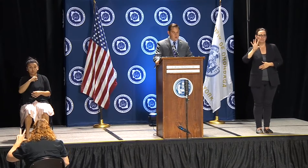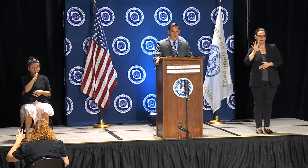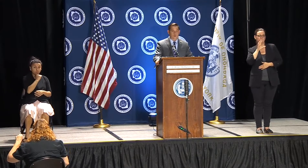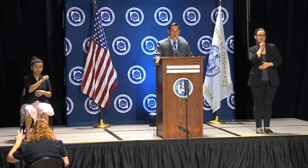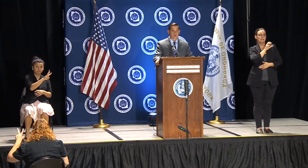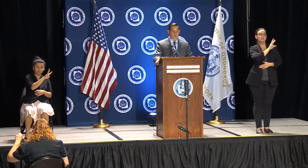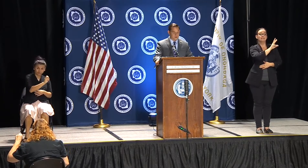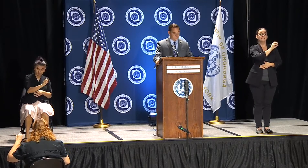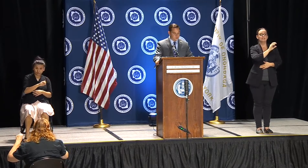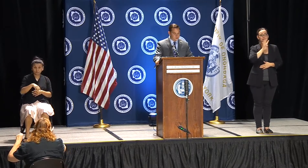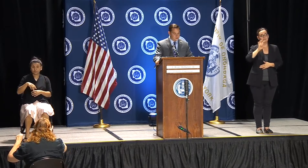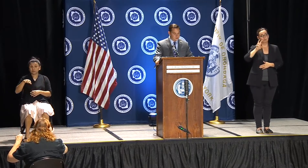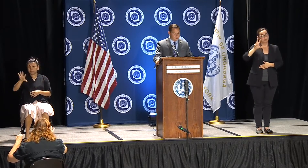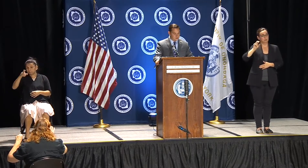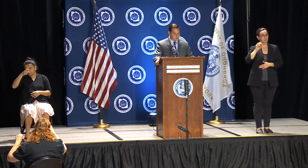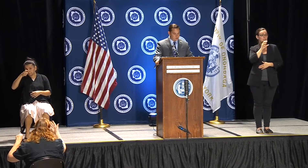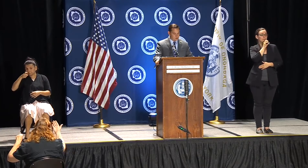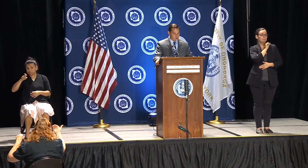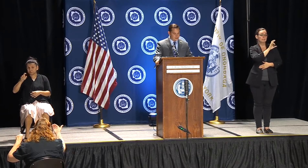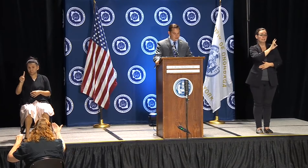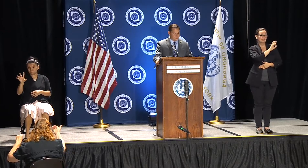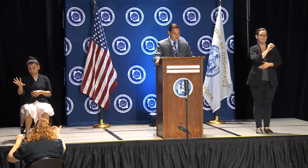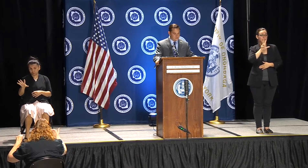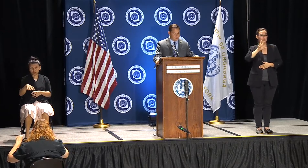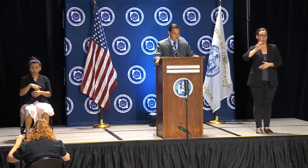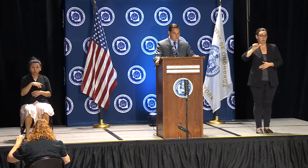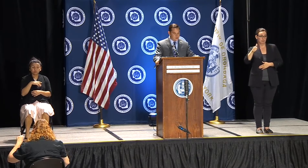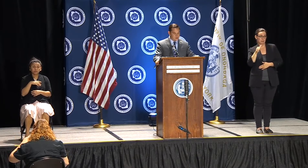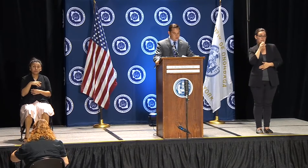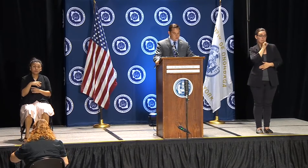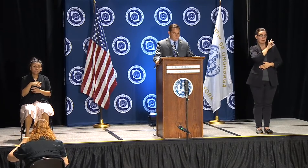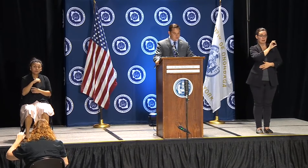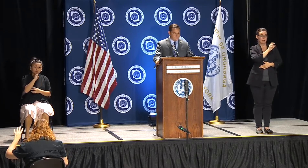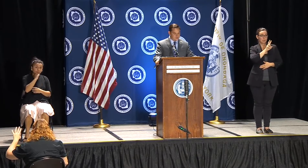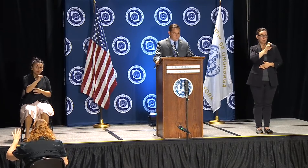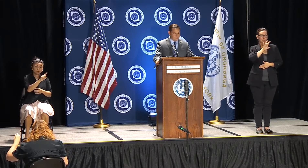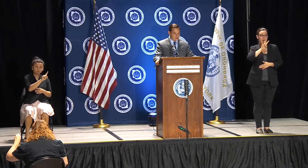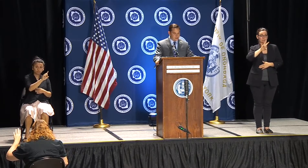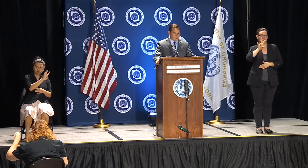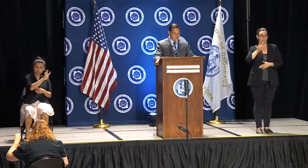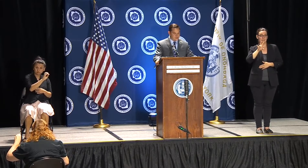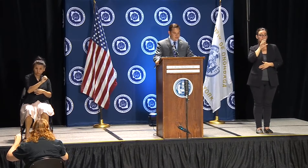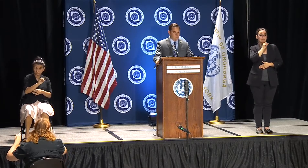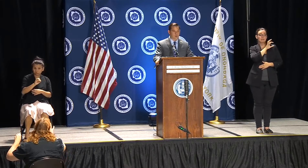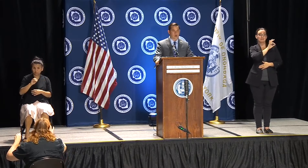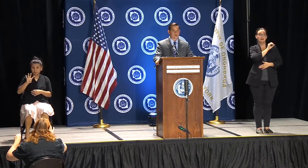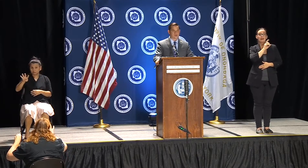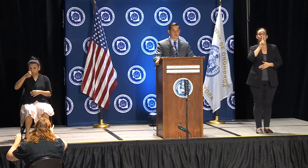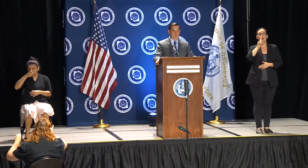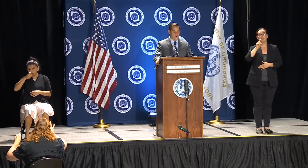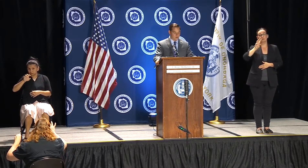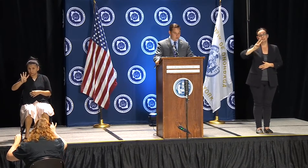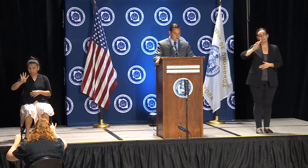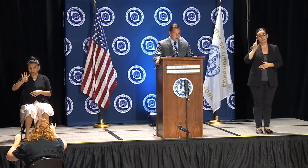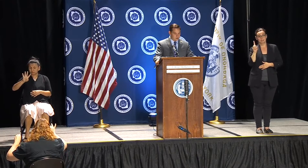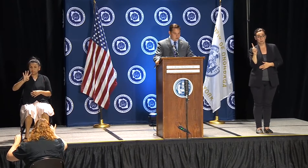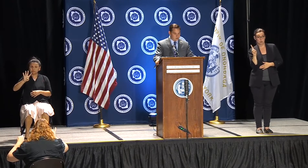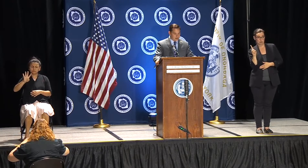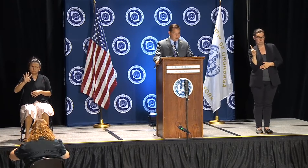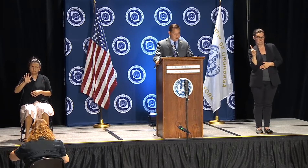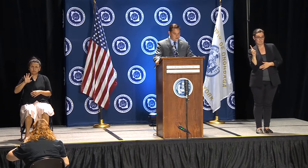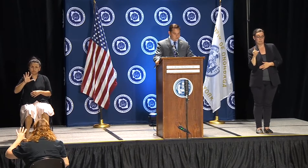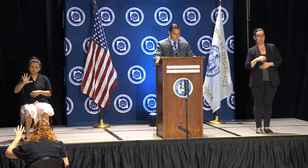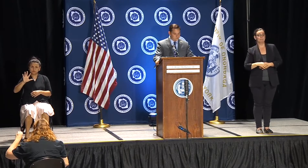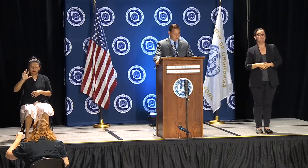50s, 430 in their 60s, 310 in their 70s, 277 in their 80s, and 161 in